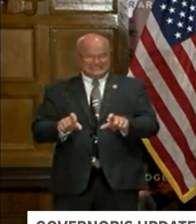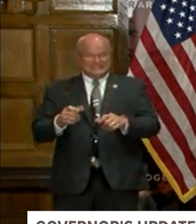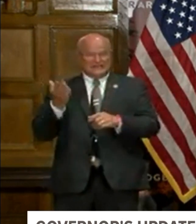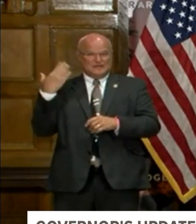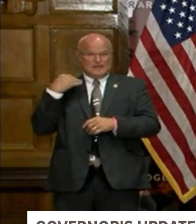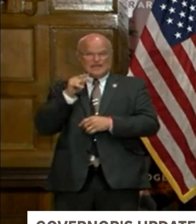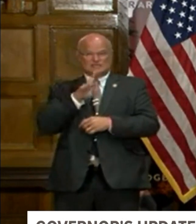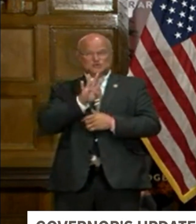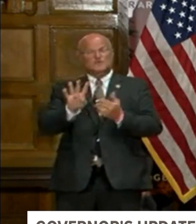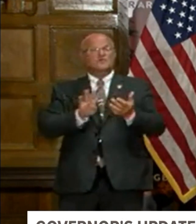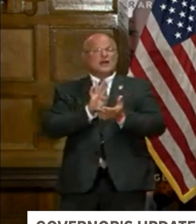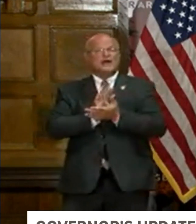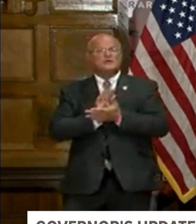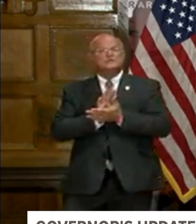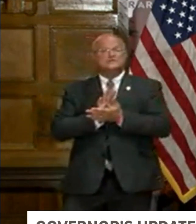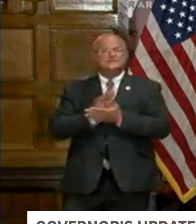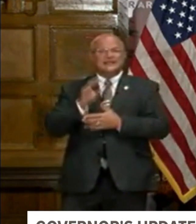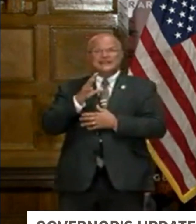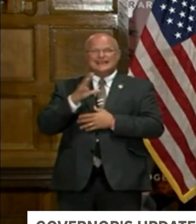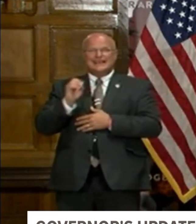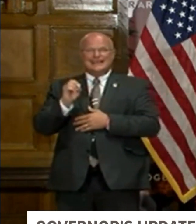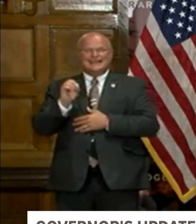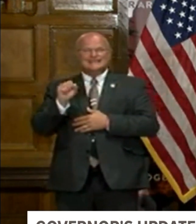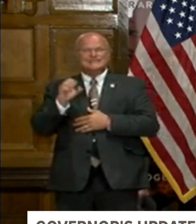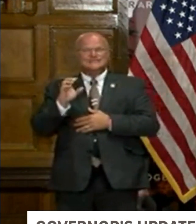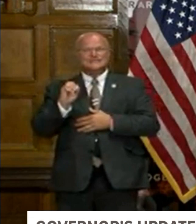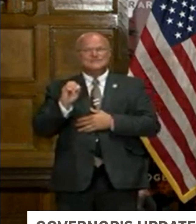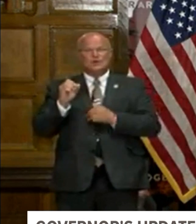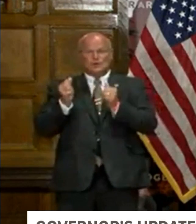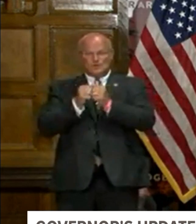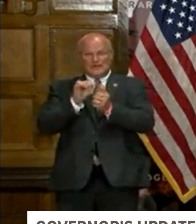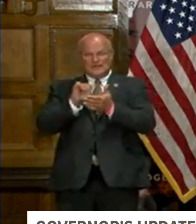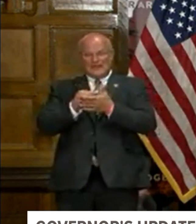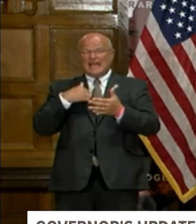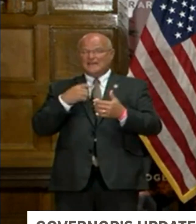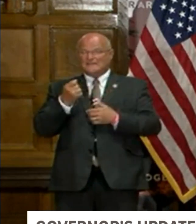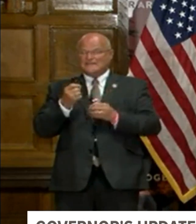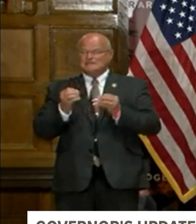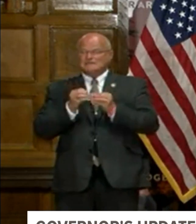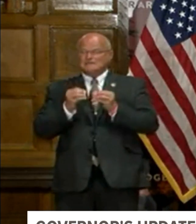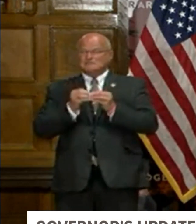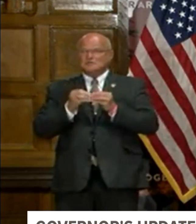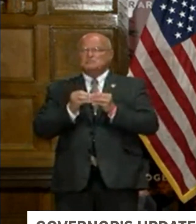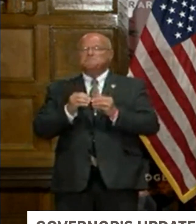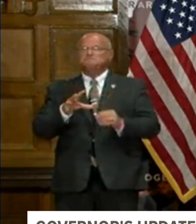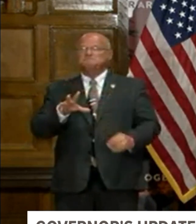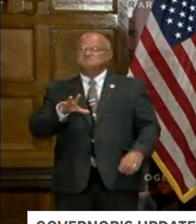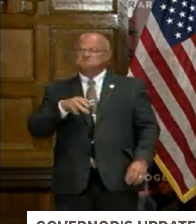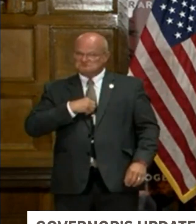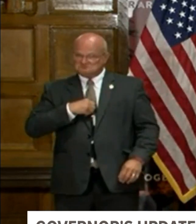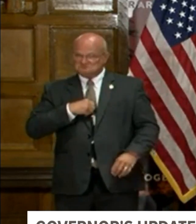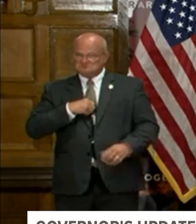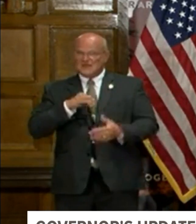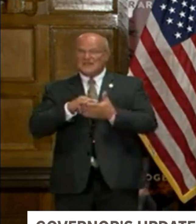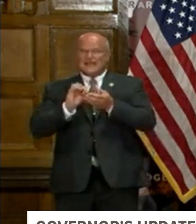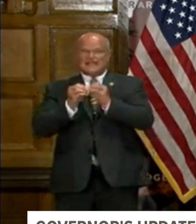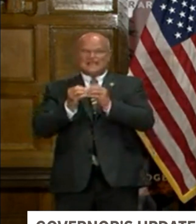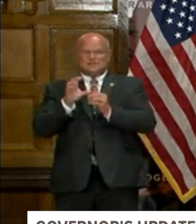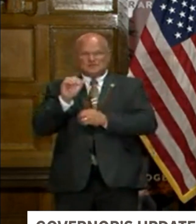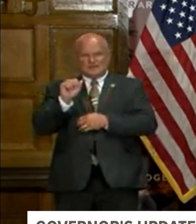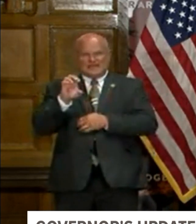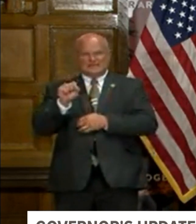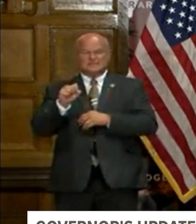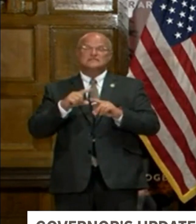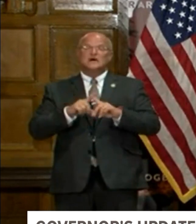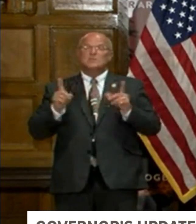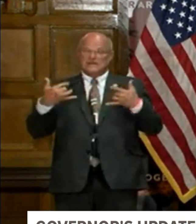over the last 24 hours. And so with that, I have a little bit better acceptance of that number of